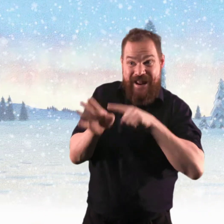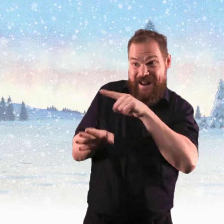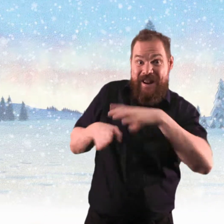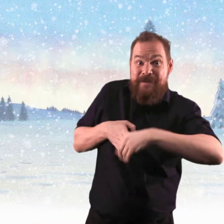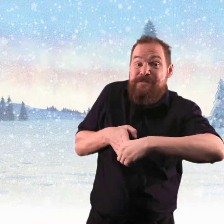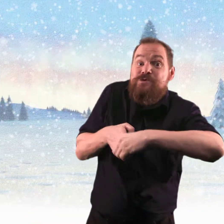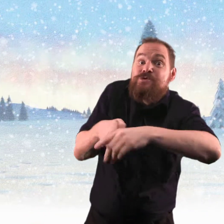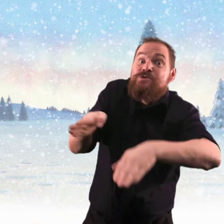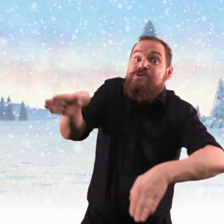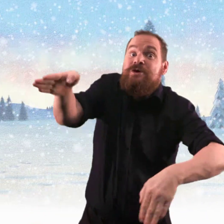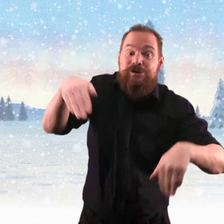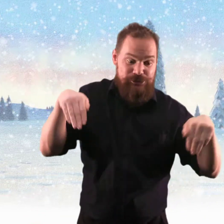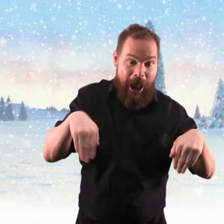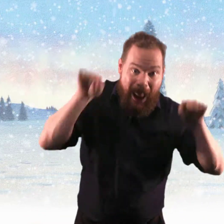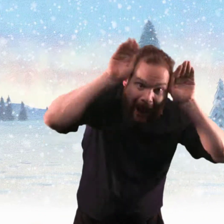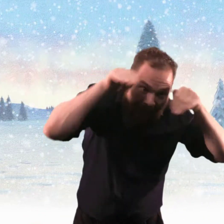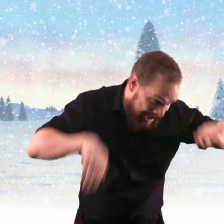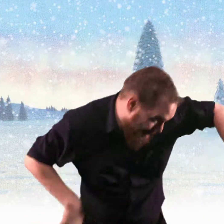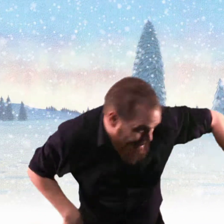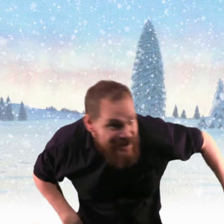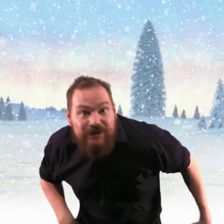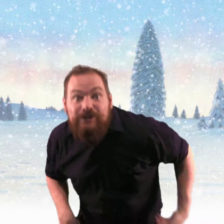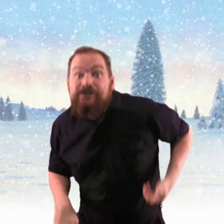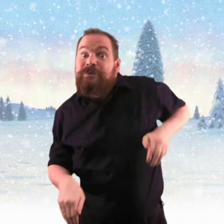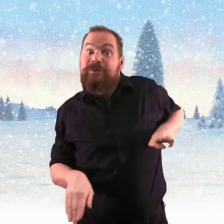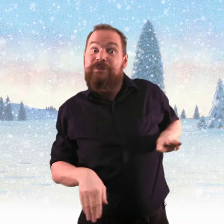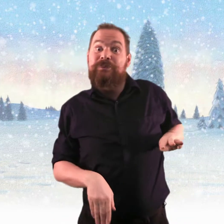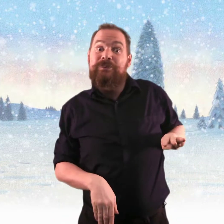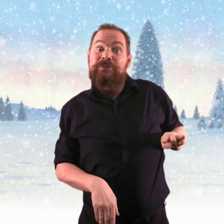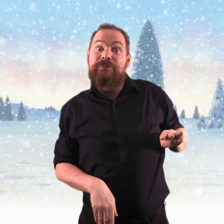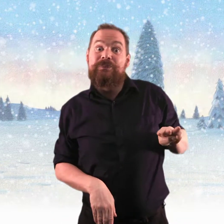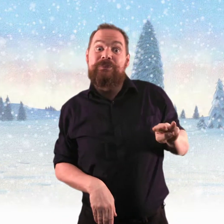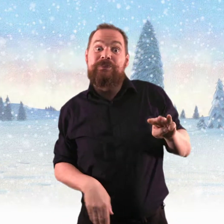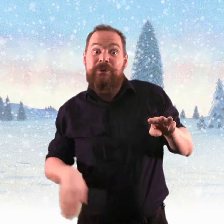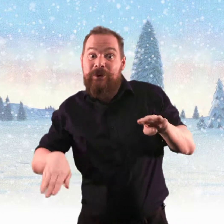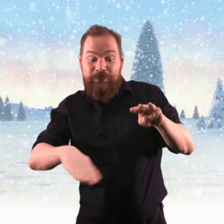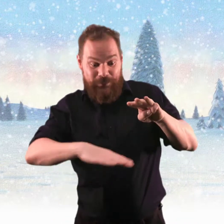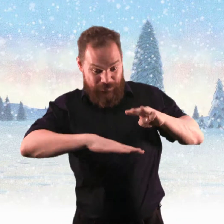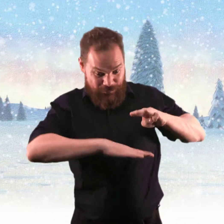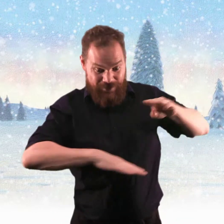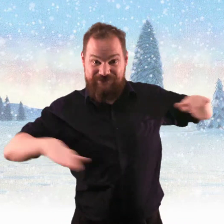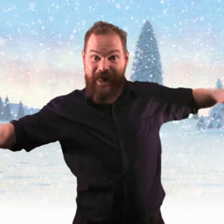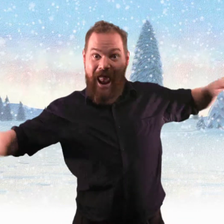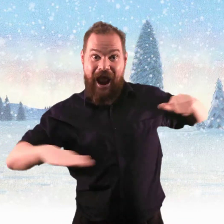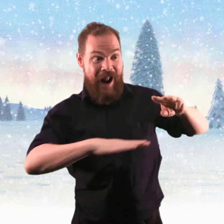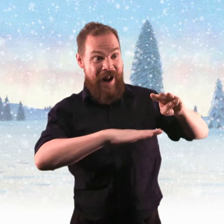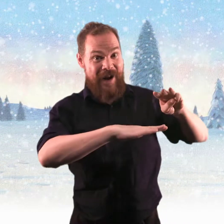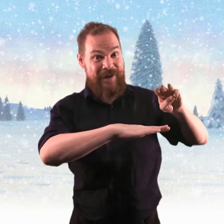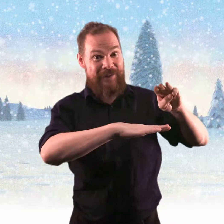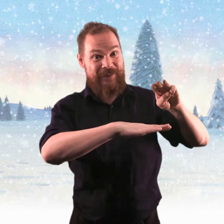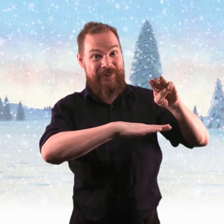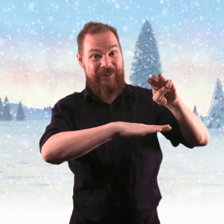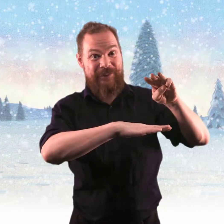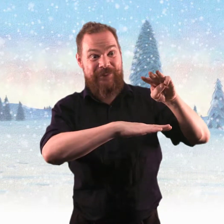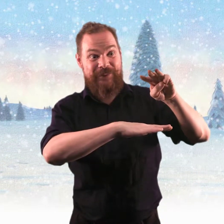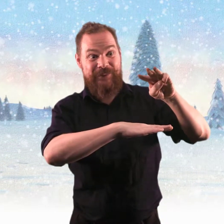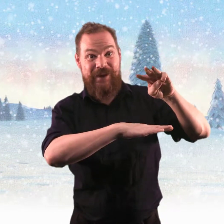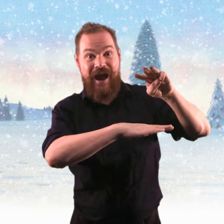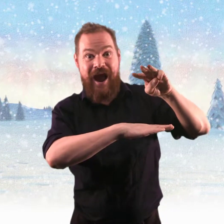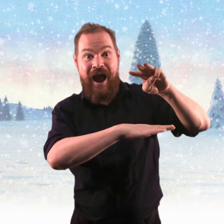who scooped up the Snowdog. Before they knew it, they were flying. They soared over the rooftops, the